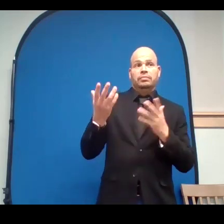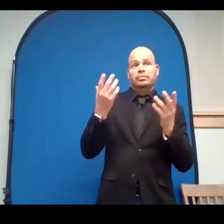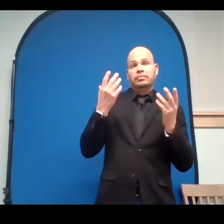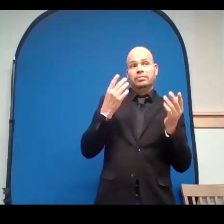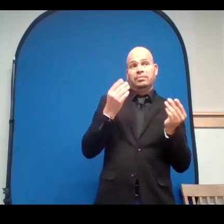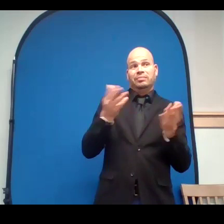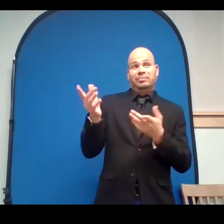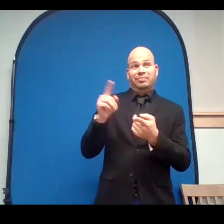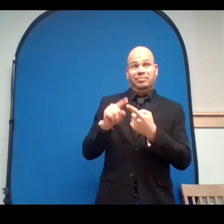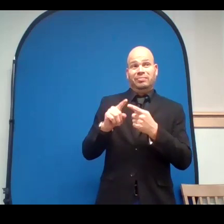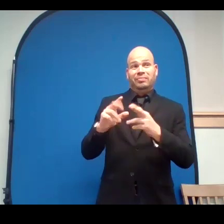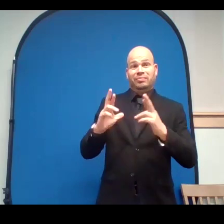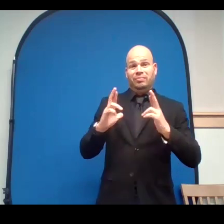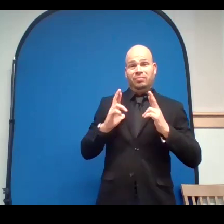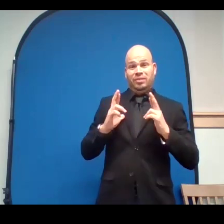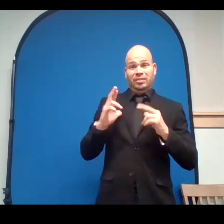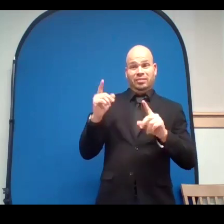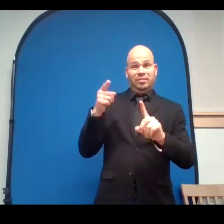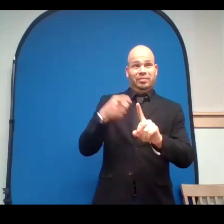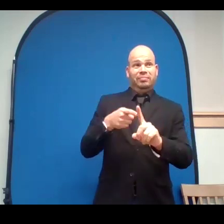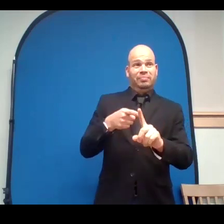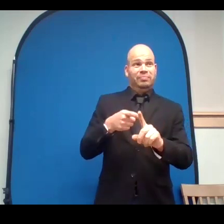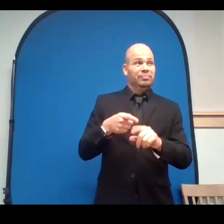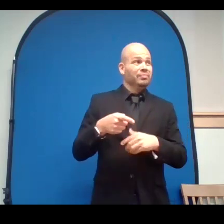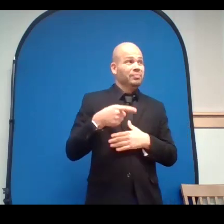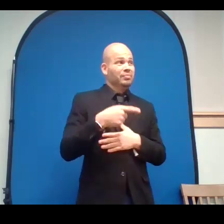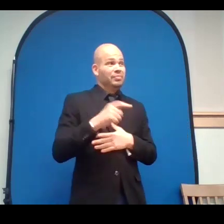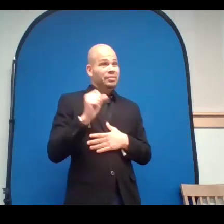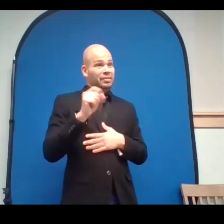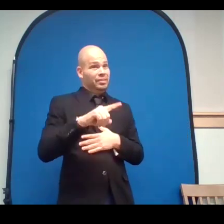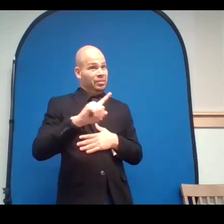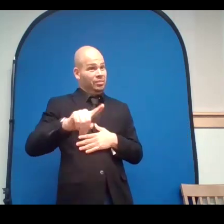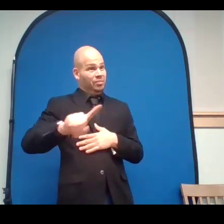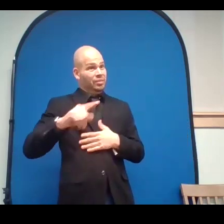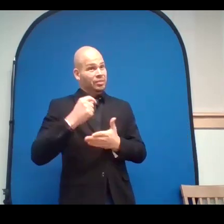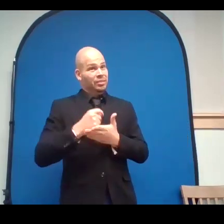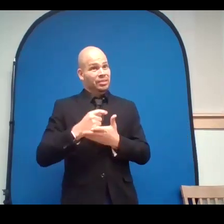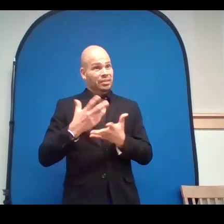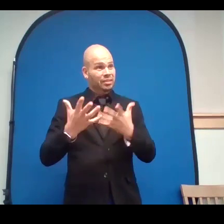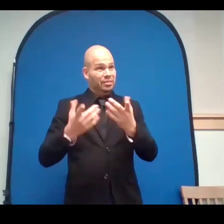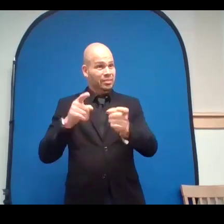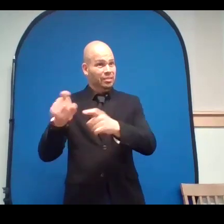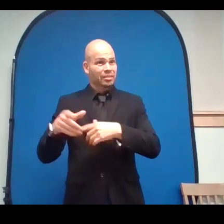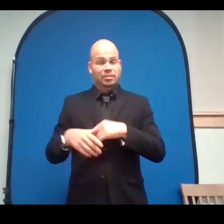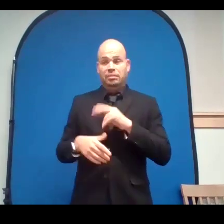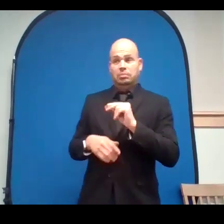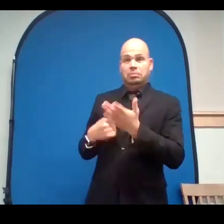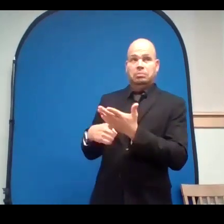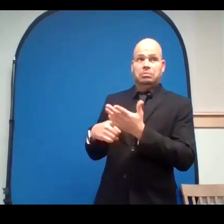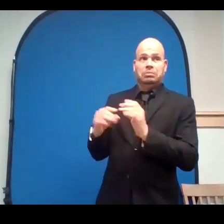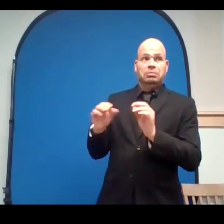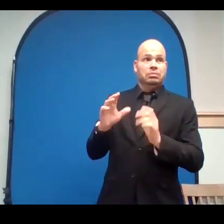Did you ask him if he'd been getting any treatment? I did not during that conversation. No, sir. Did you ask him if he had the